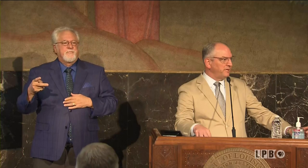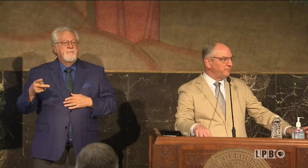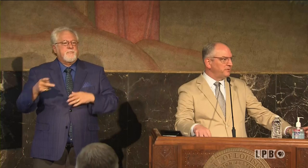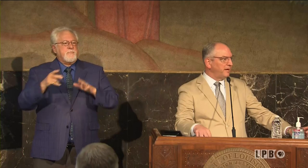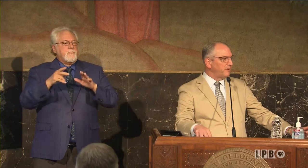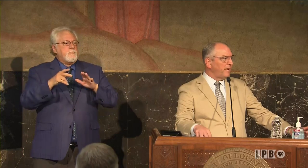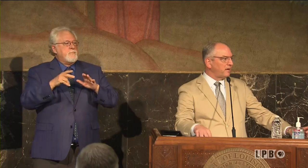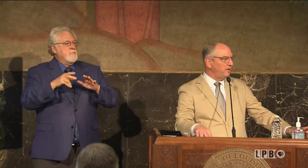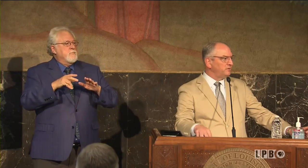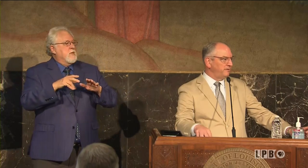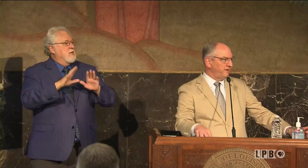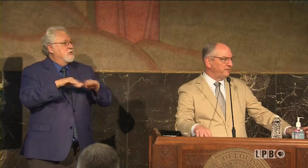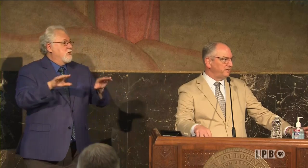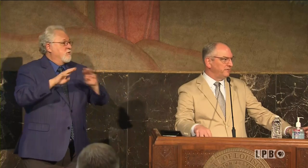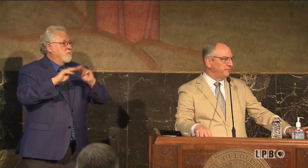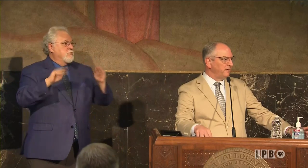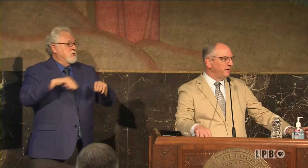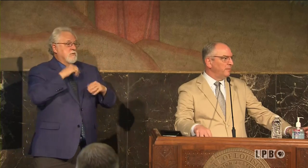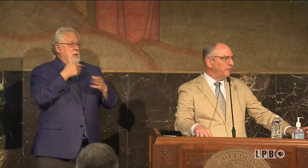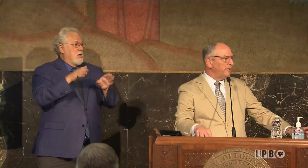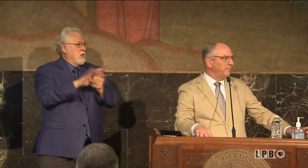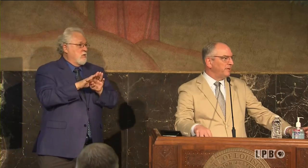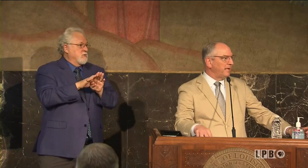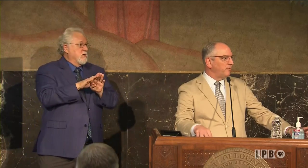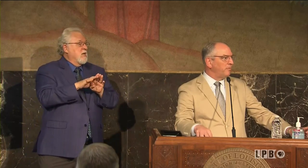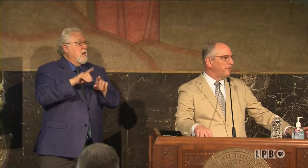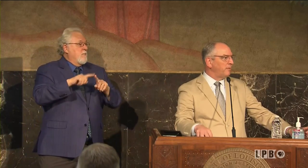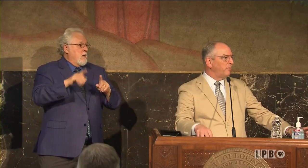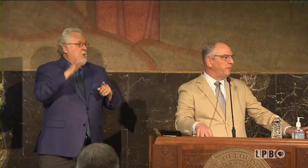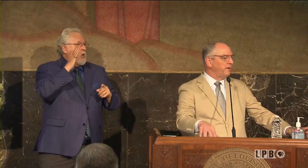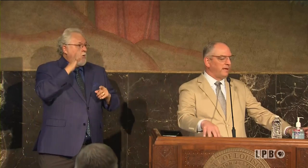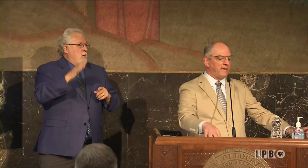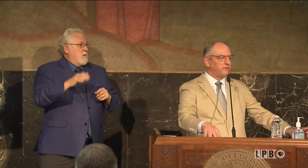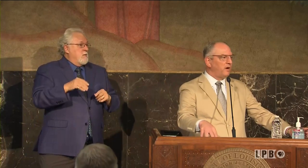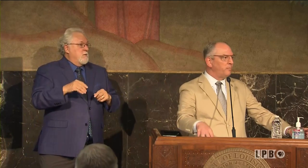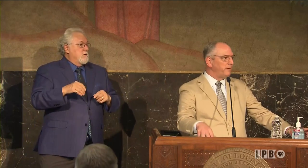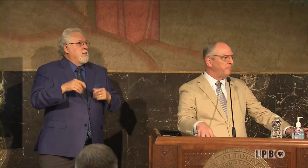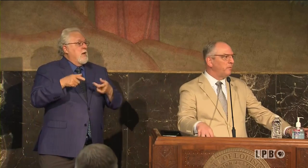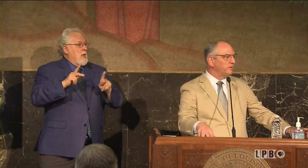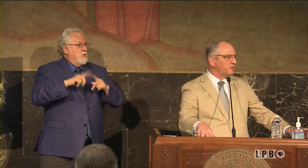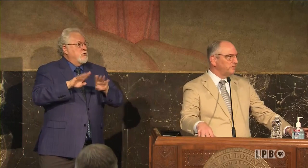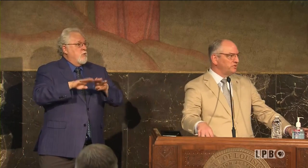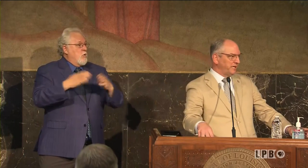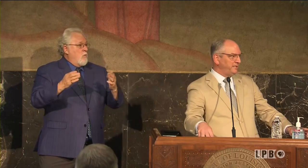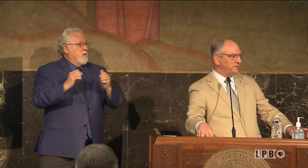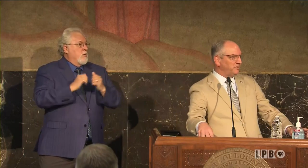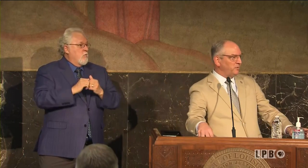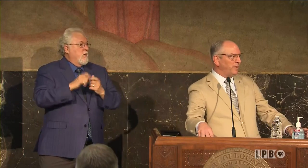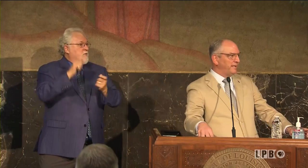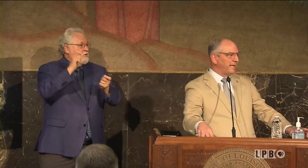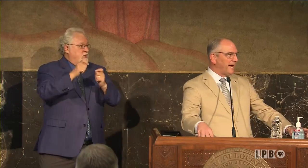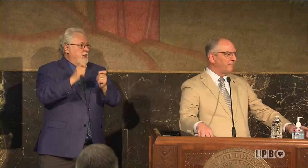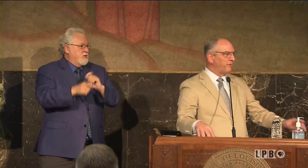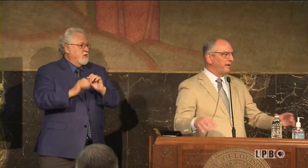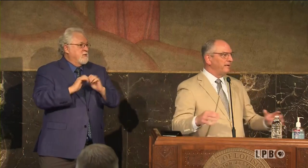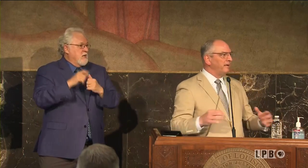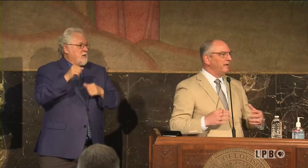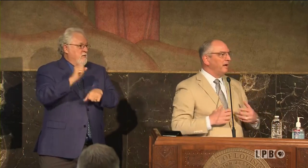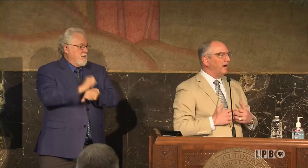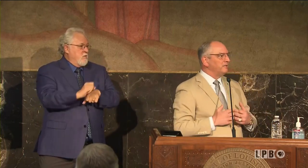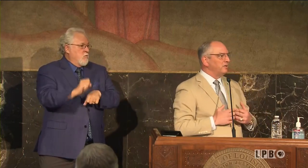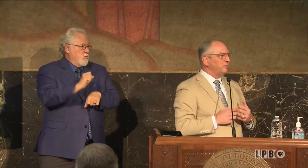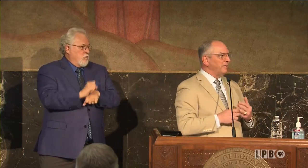children's museums, they are not closed in phase 2, but they will be allowed to open, but with certain changes in the way that they